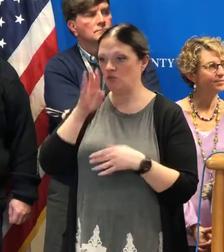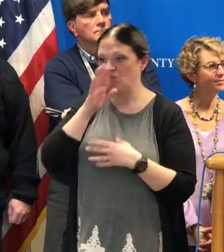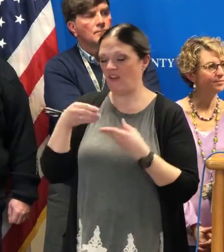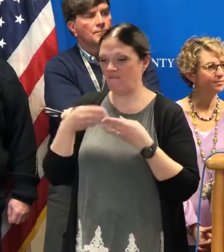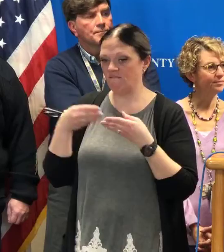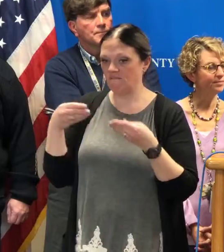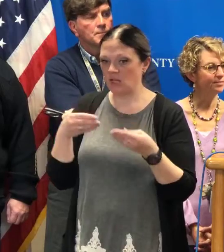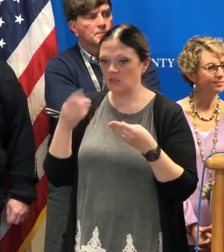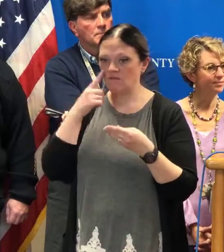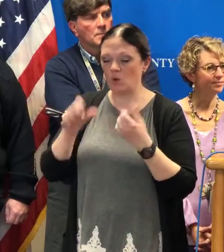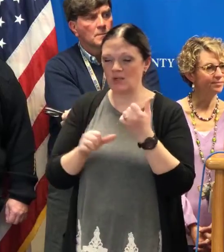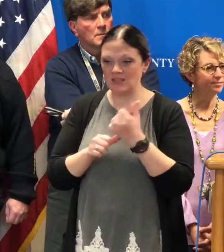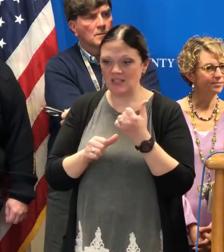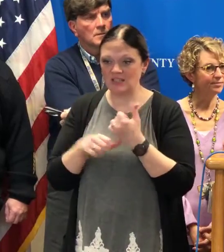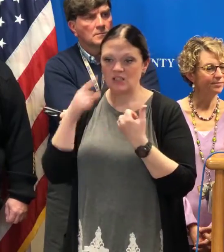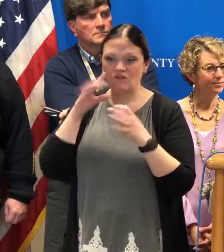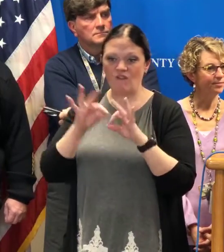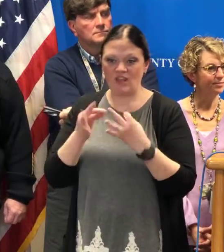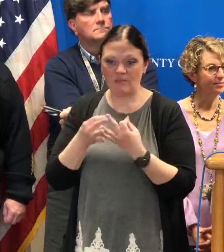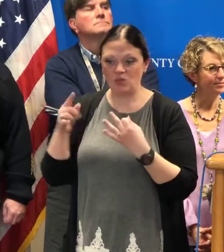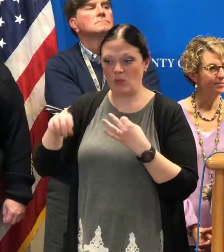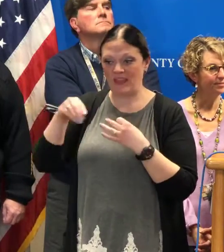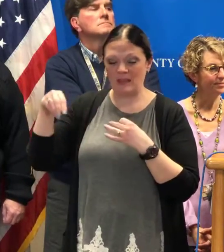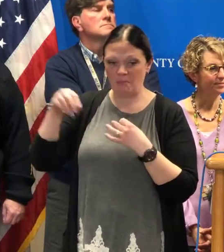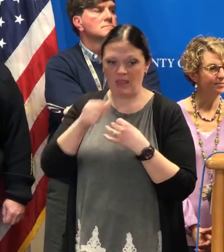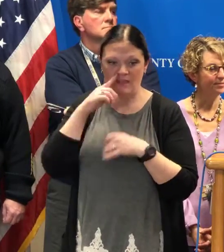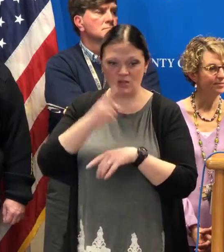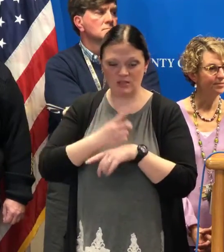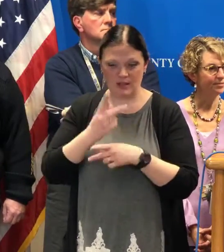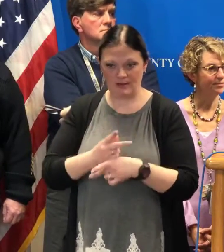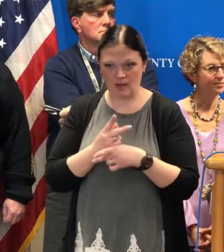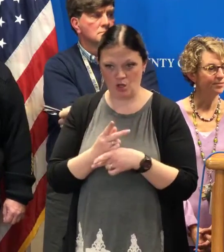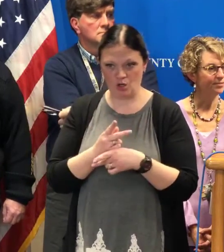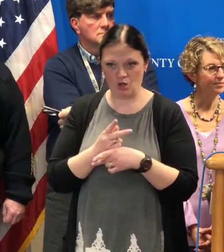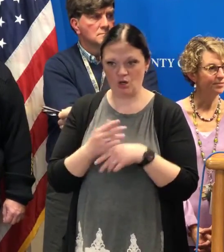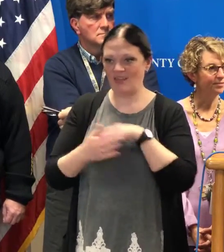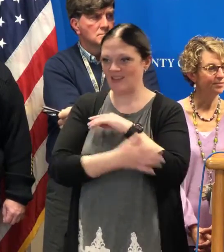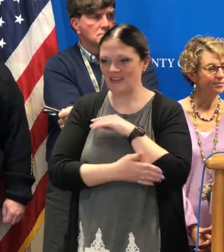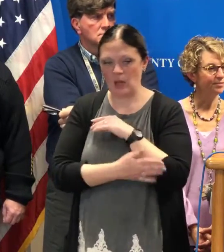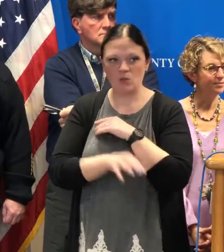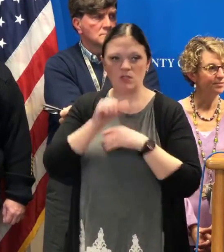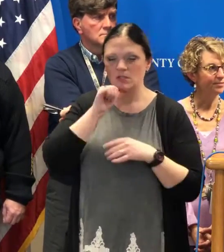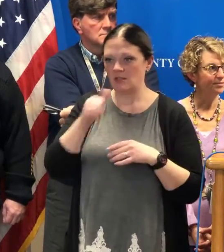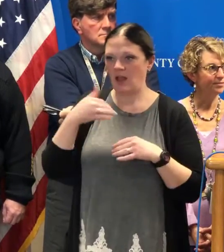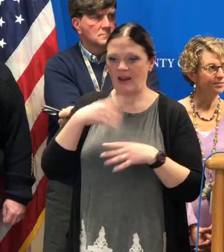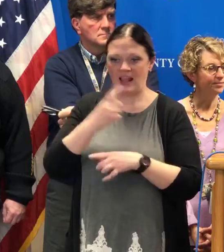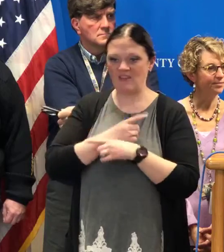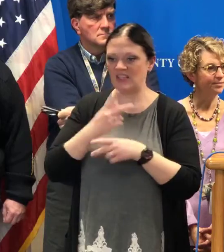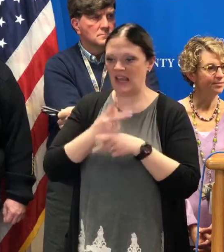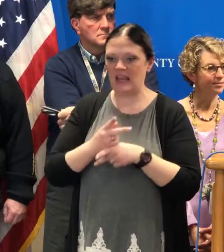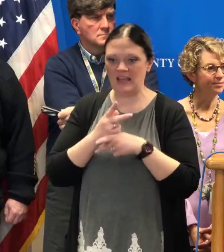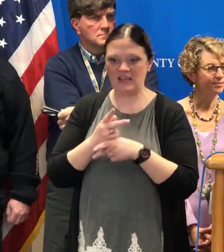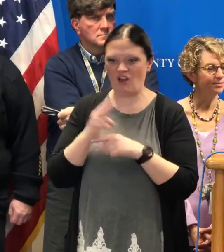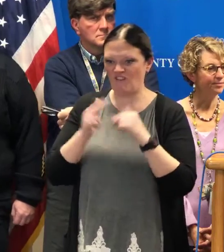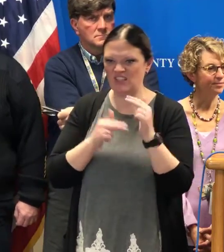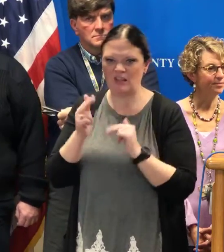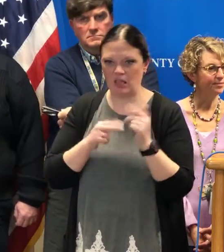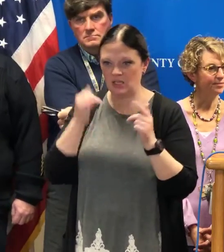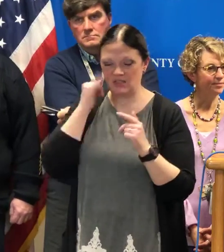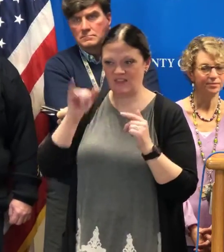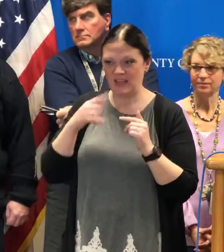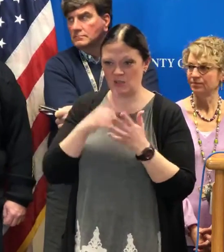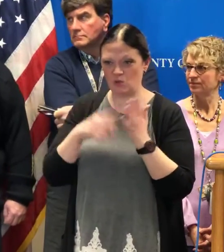funding for assistance for families so they can pay for daycare. The county does not have daycare facilities, if that's what you're asking about,